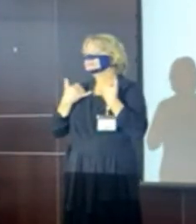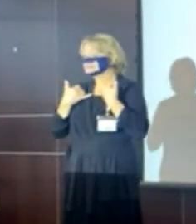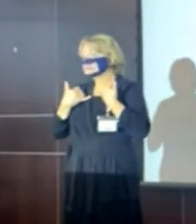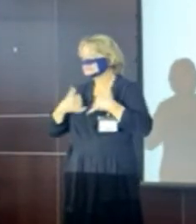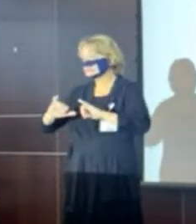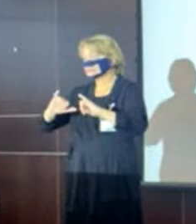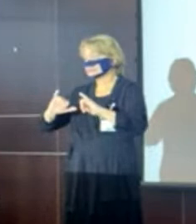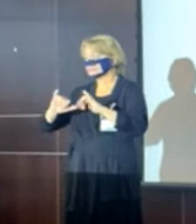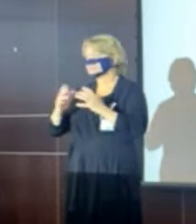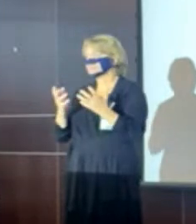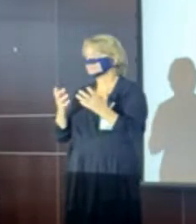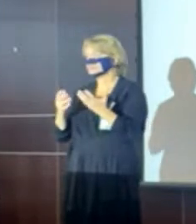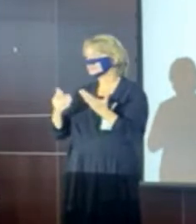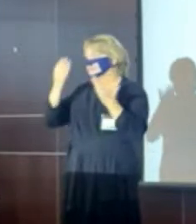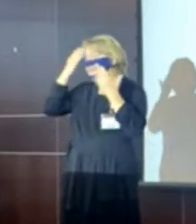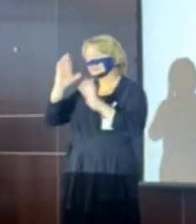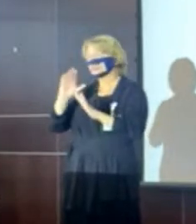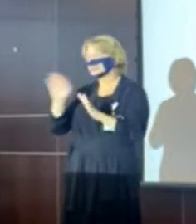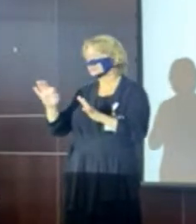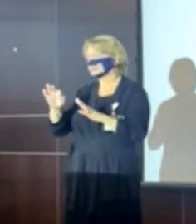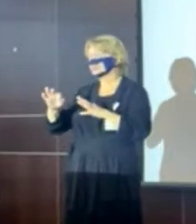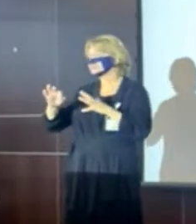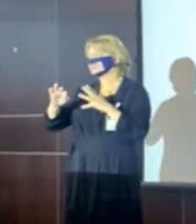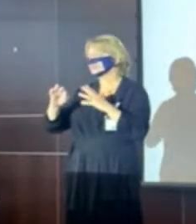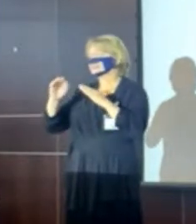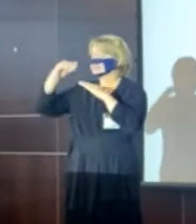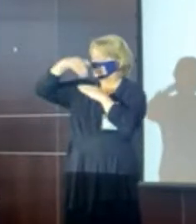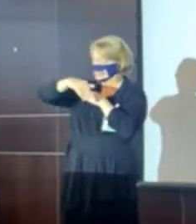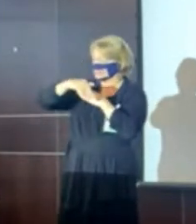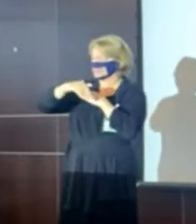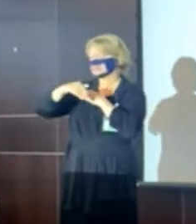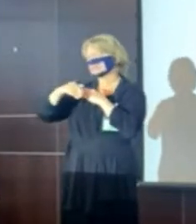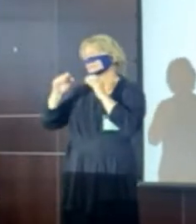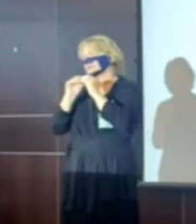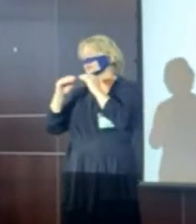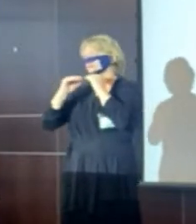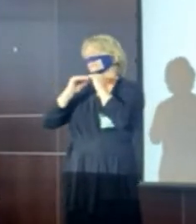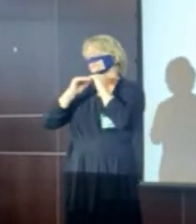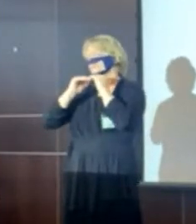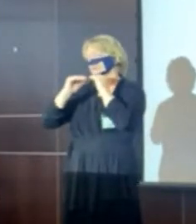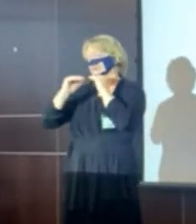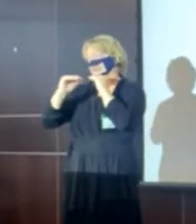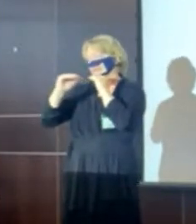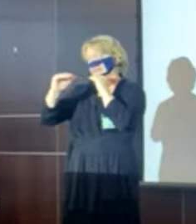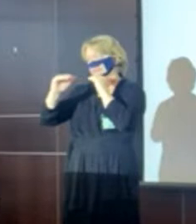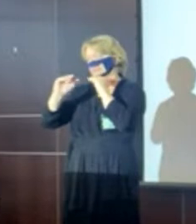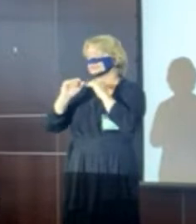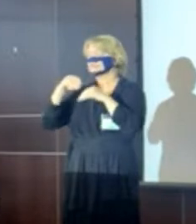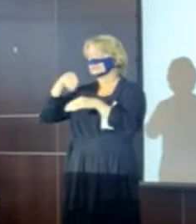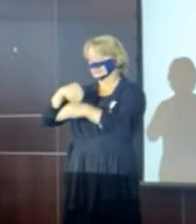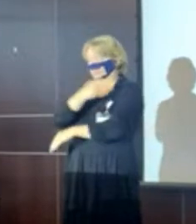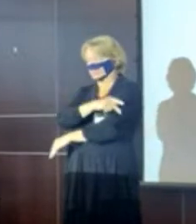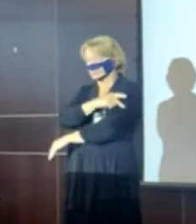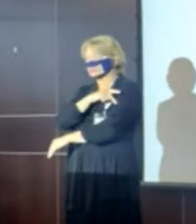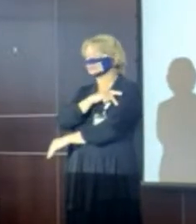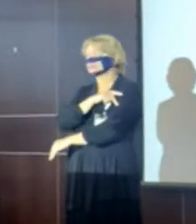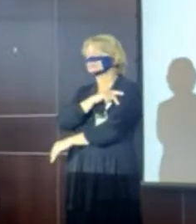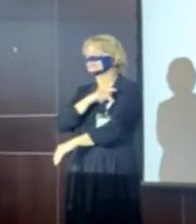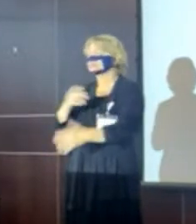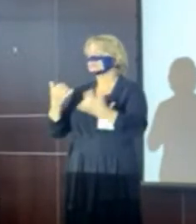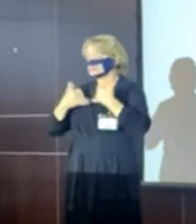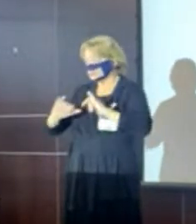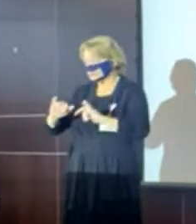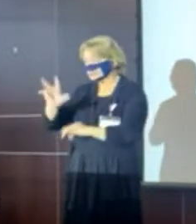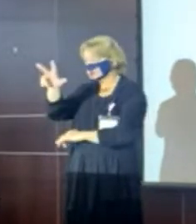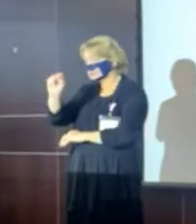I don't know if it really decreased as much as it kind of flattened. So it's going to be more of a flattening of our inpatients. We're still, like I just said, we're still